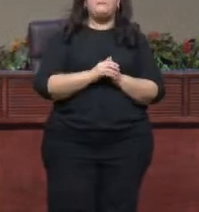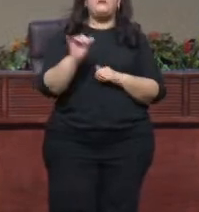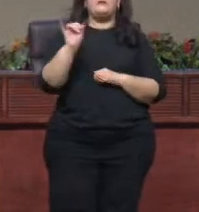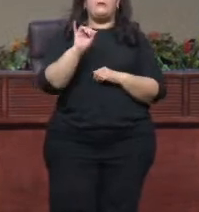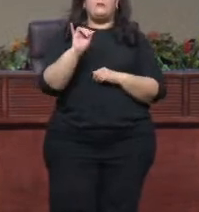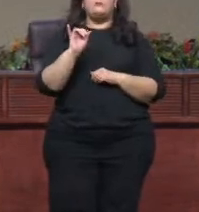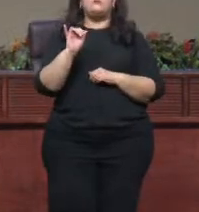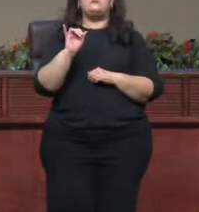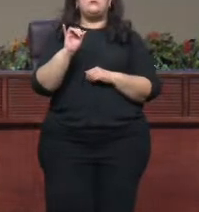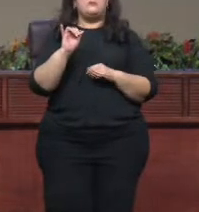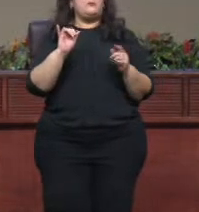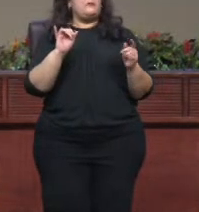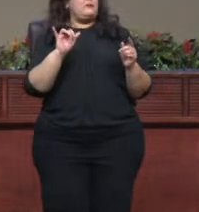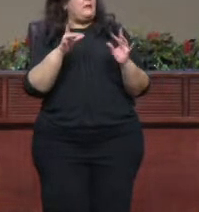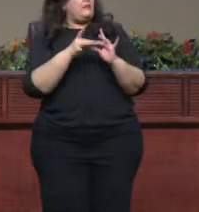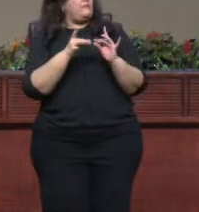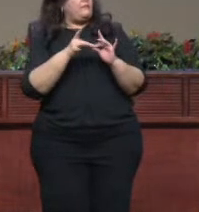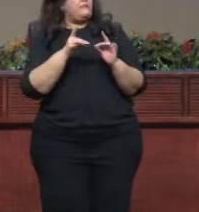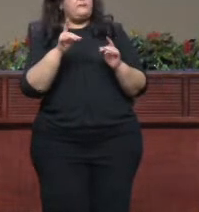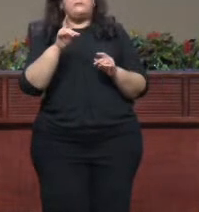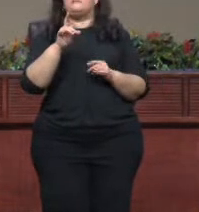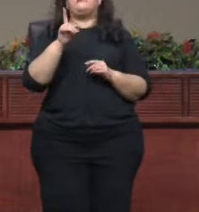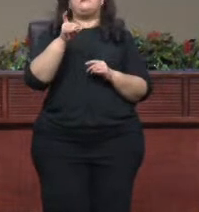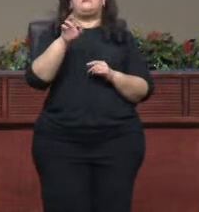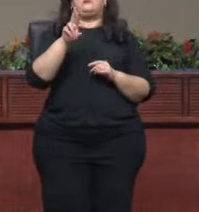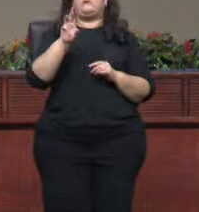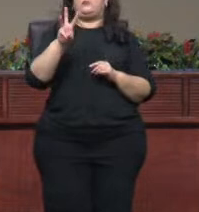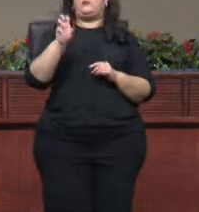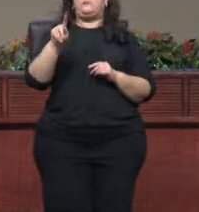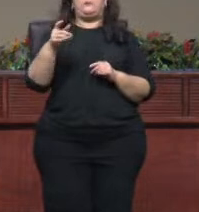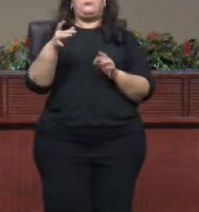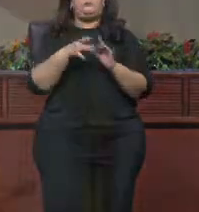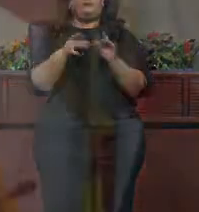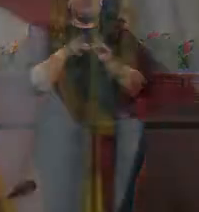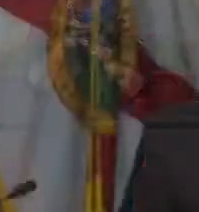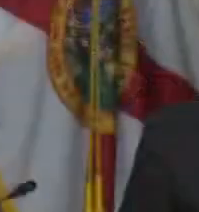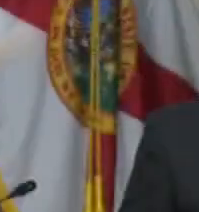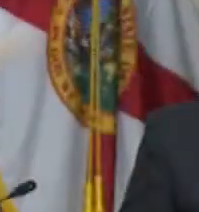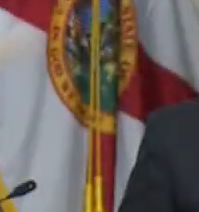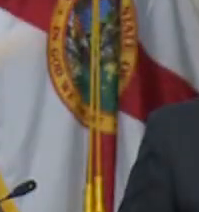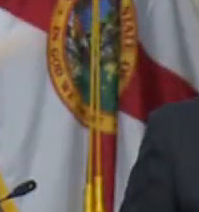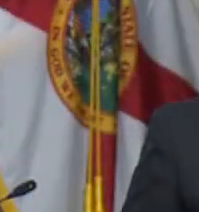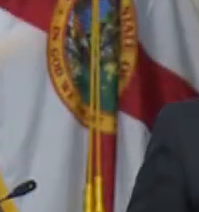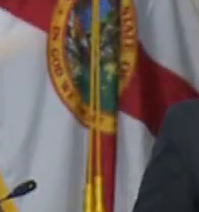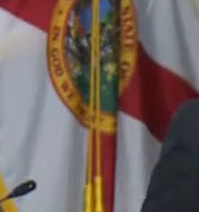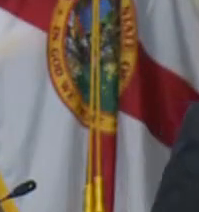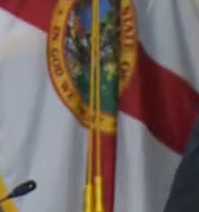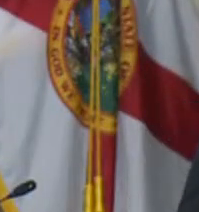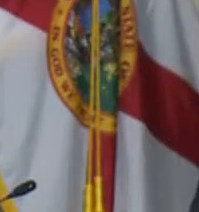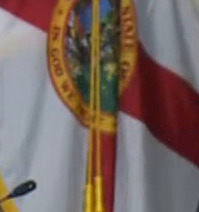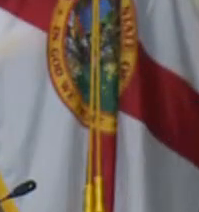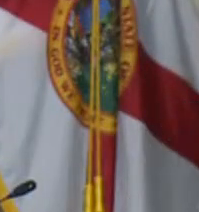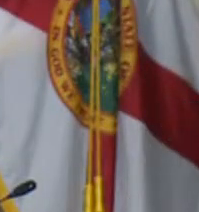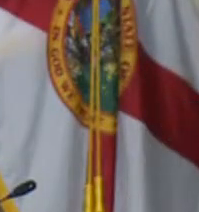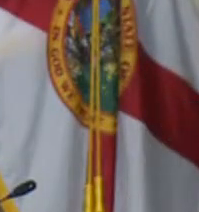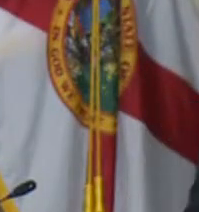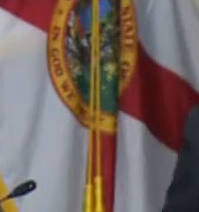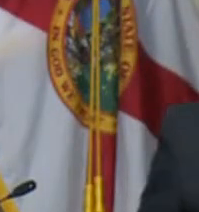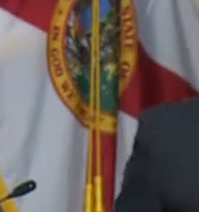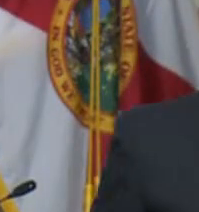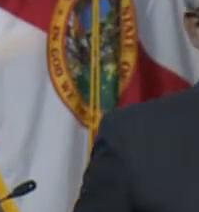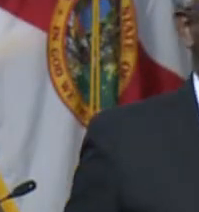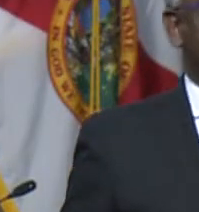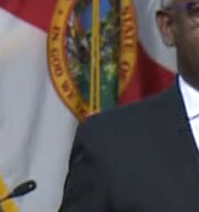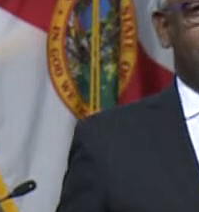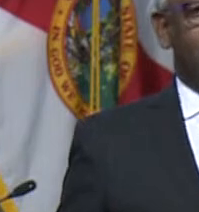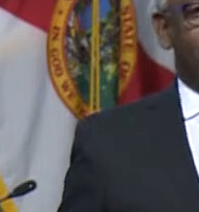Dr. Williamson pointed out, of another youth in our community who's out doing the right things. Sometimes we focus on the